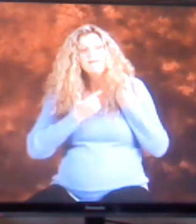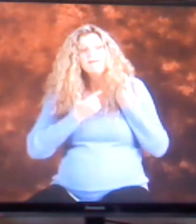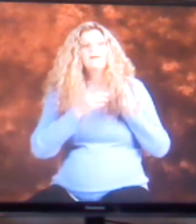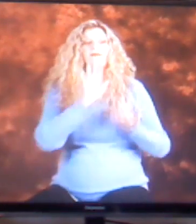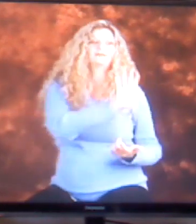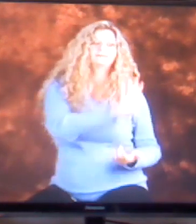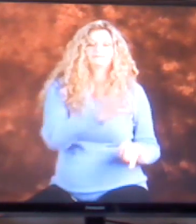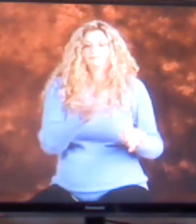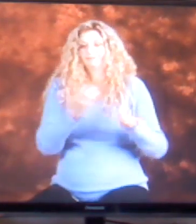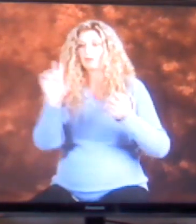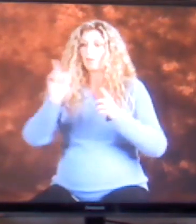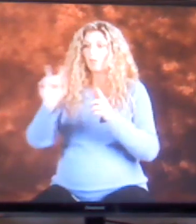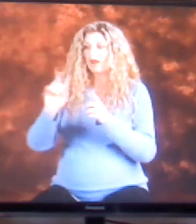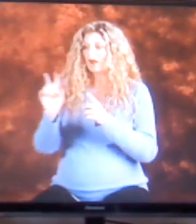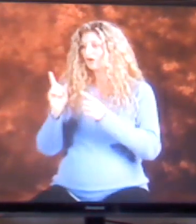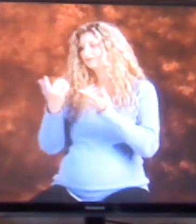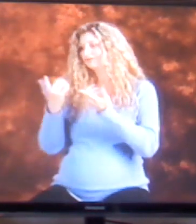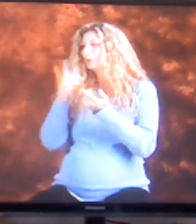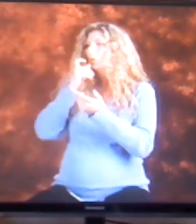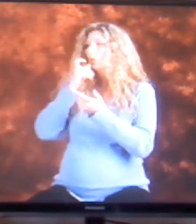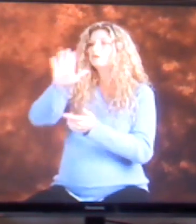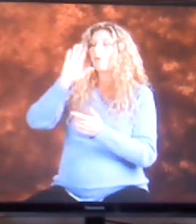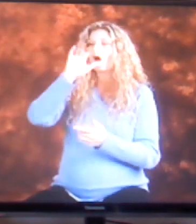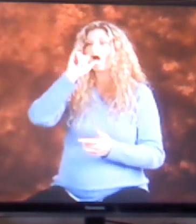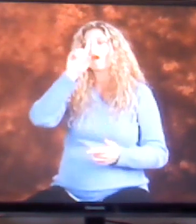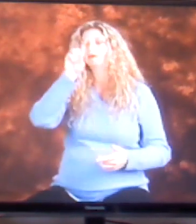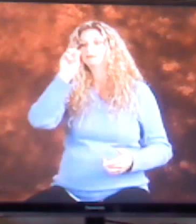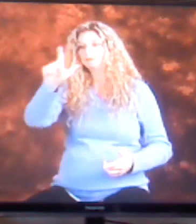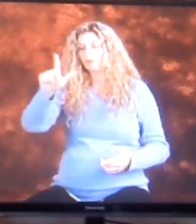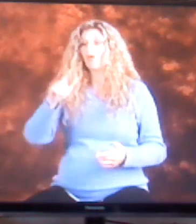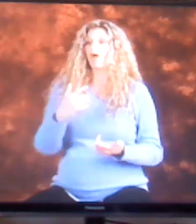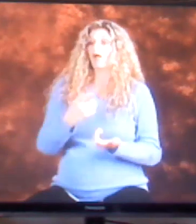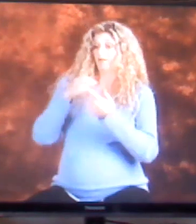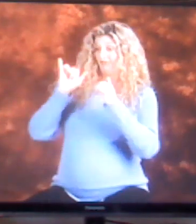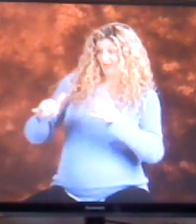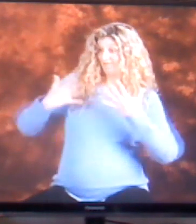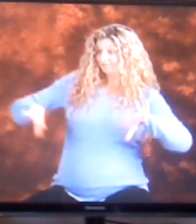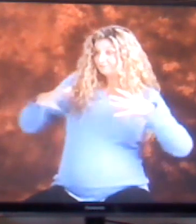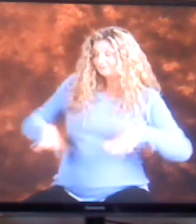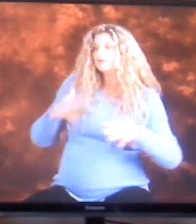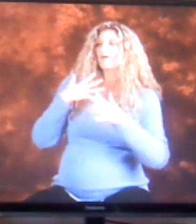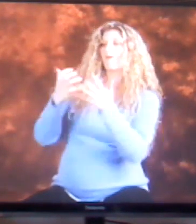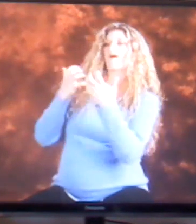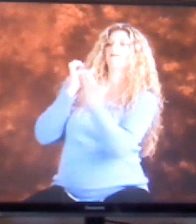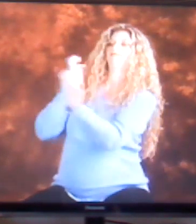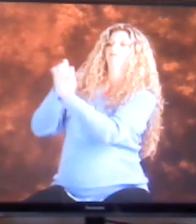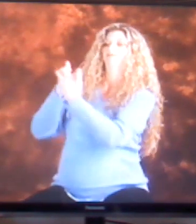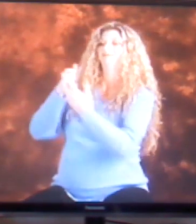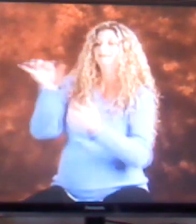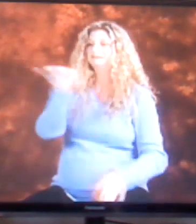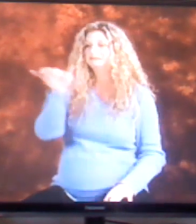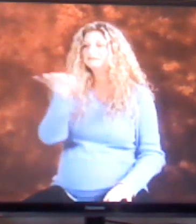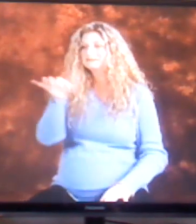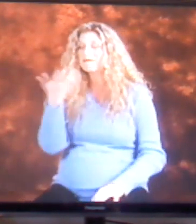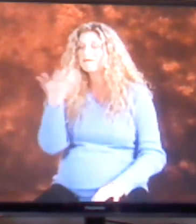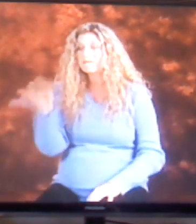And it can really influence anyone or anywhere. I mean, where you live or where something is sold, whatever connects to